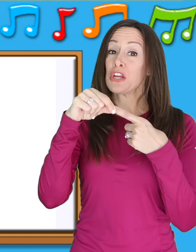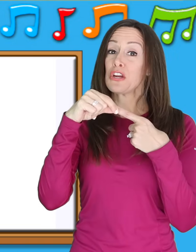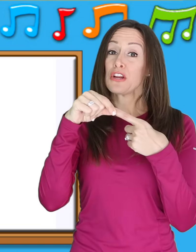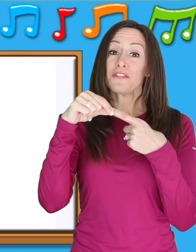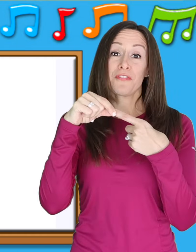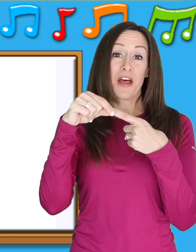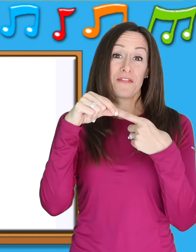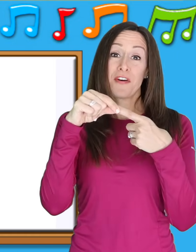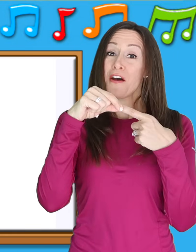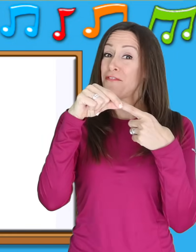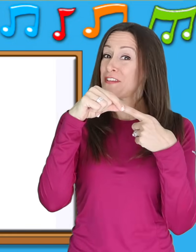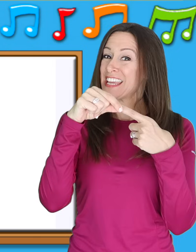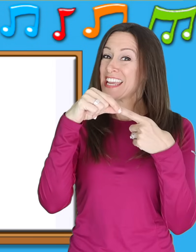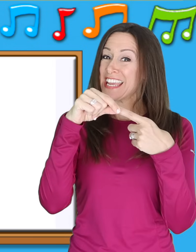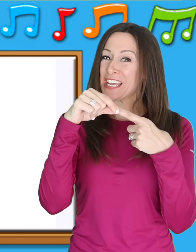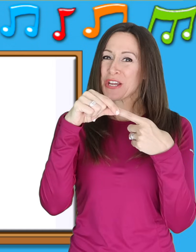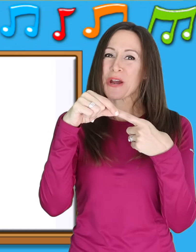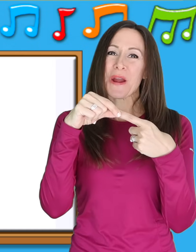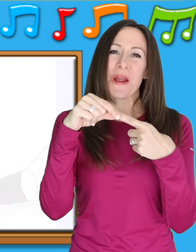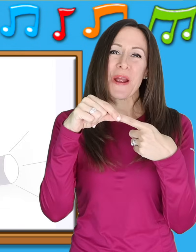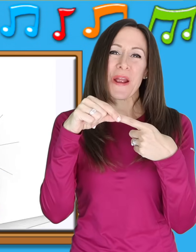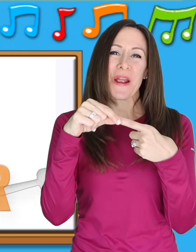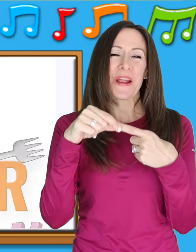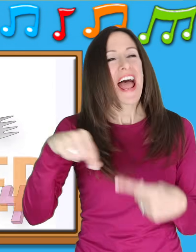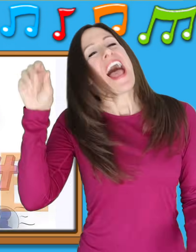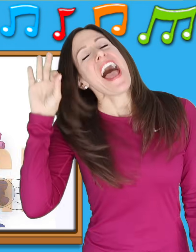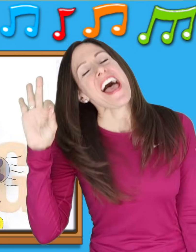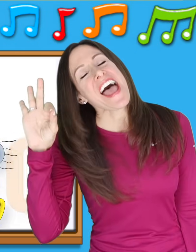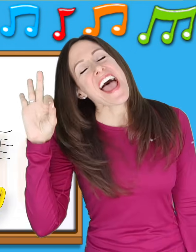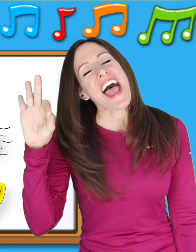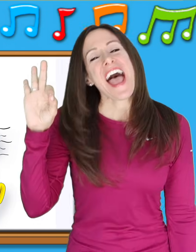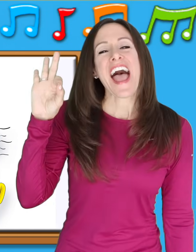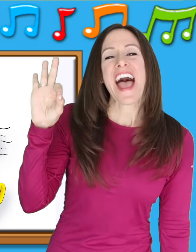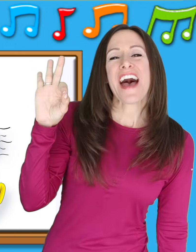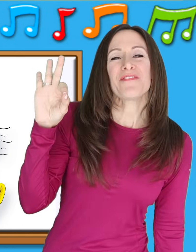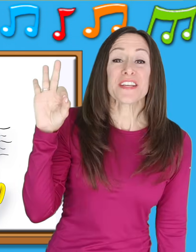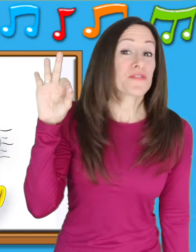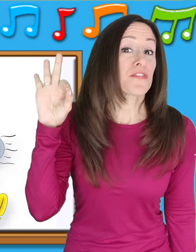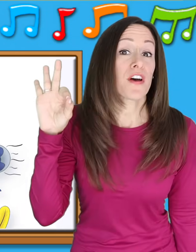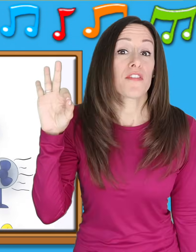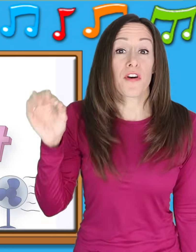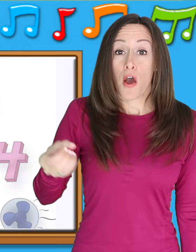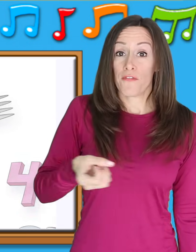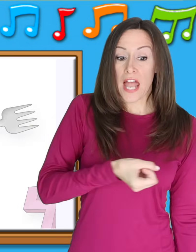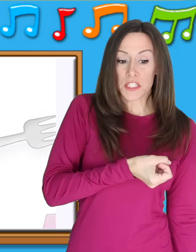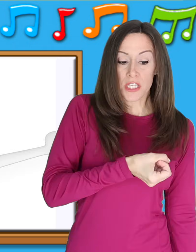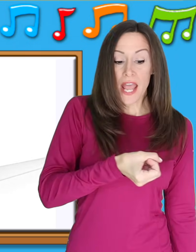-f-f-f-f-f-f-f-f-f-f-f-f-f-f-f-f-f-f-f-f-f